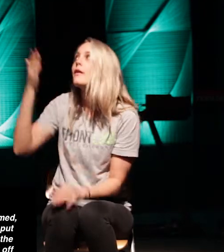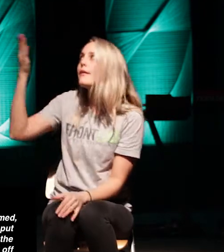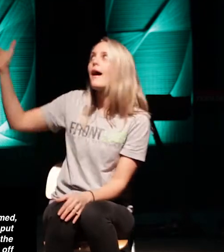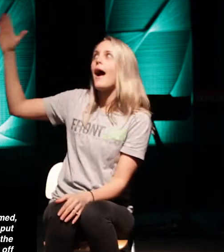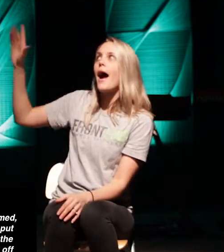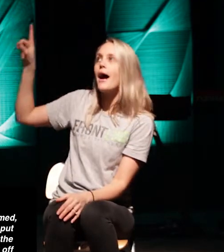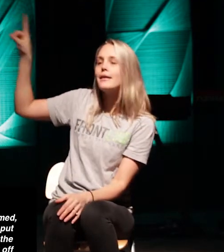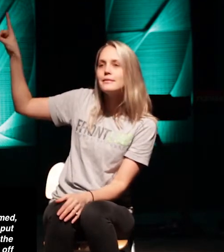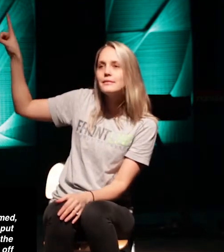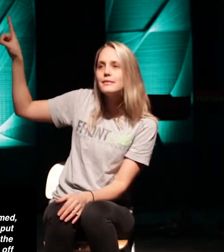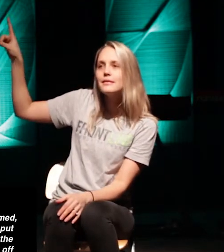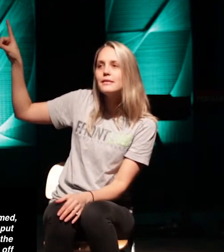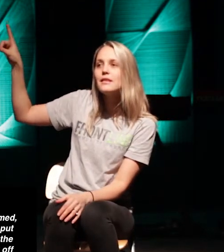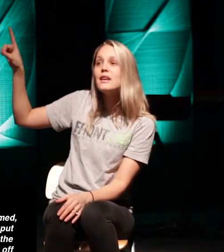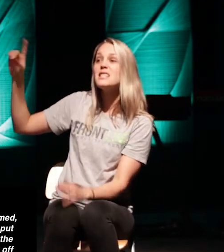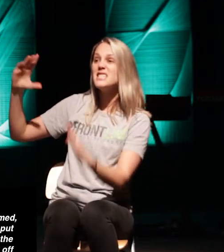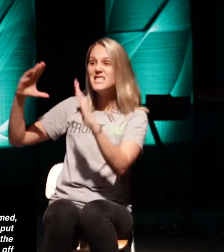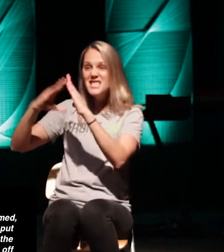This is a city of